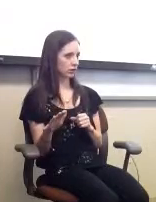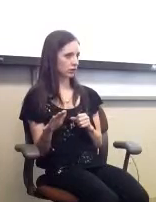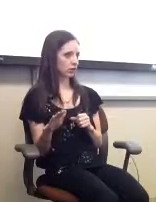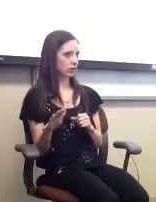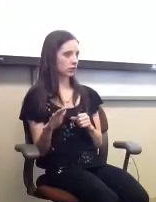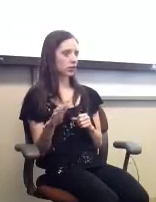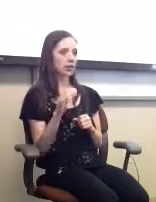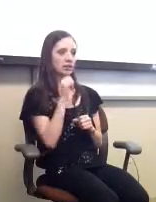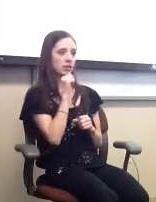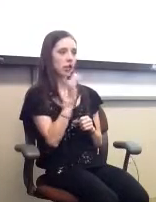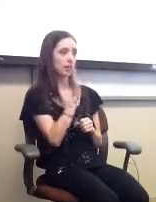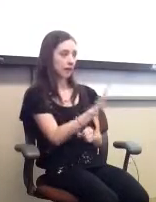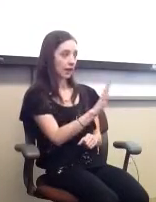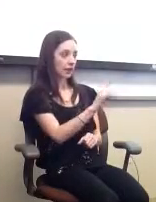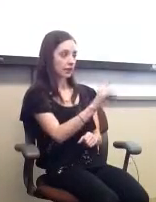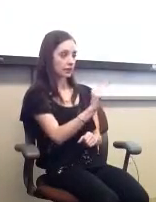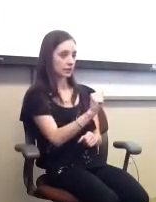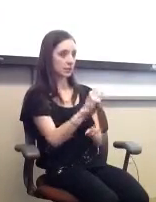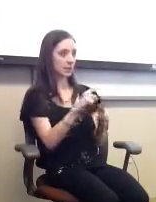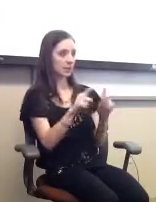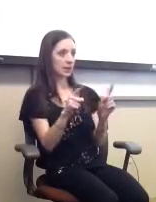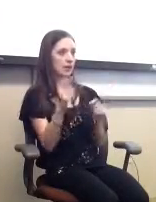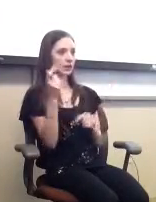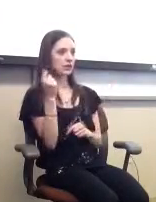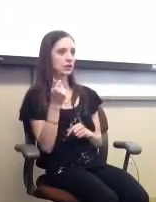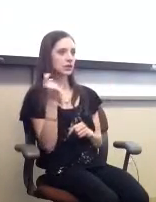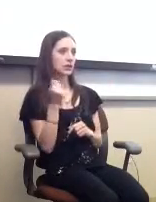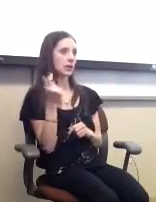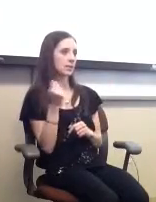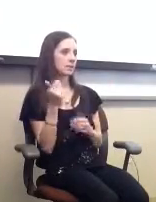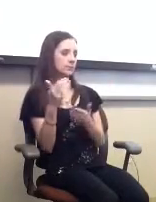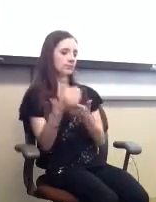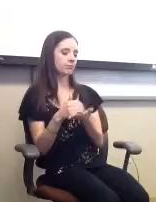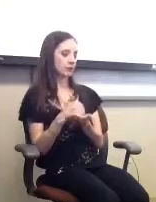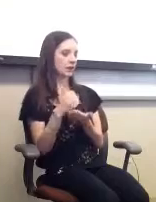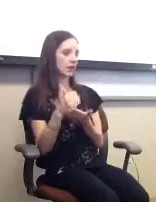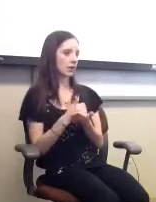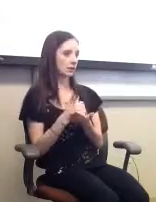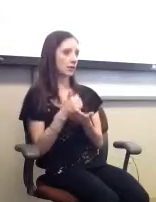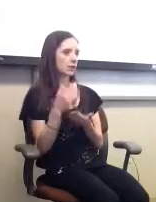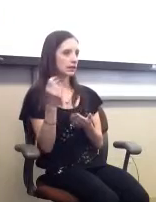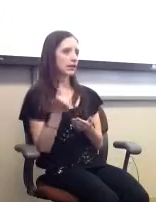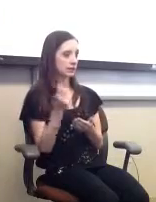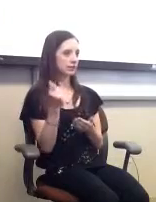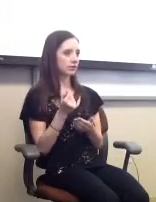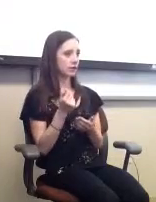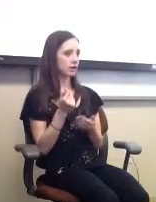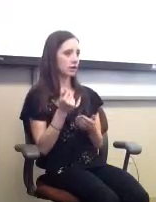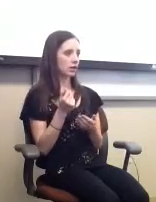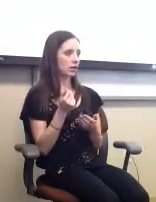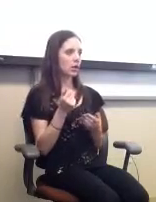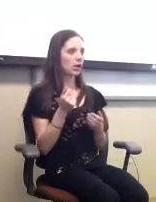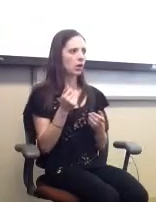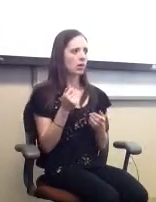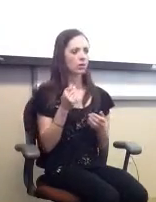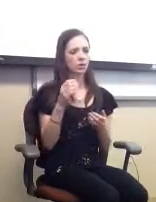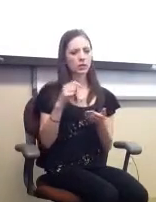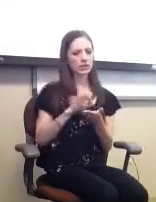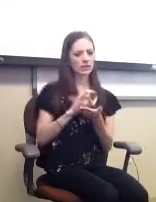count that? We don't count that. No, we don't count. We never count Social Security income. We never count any income up at the top. It's only those in